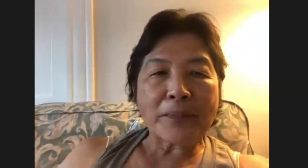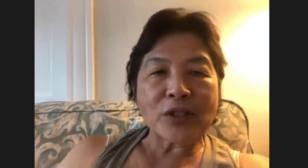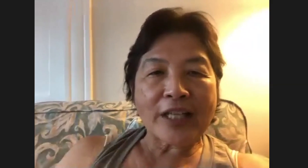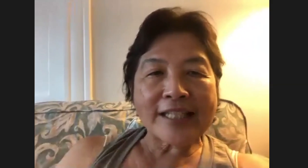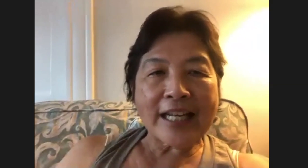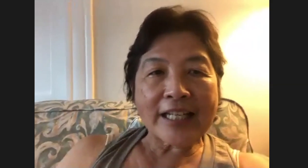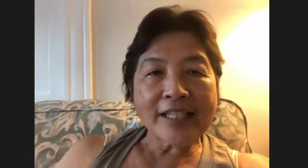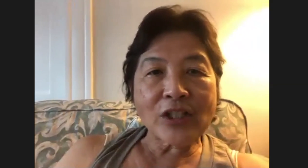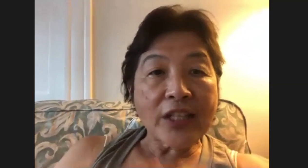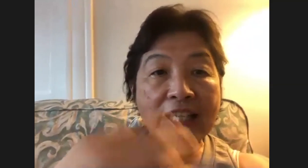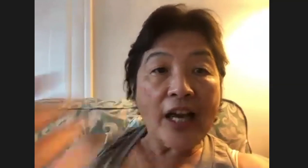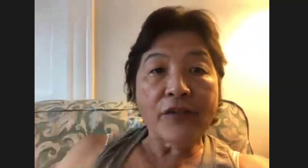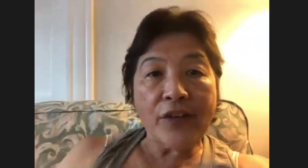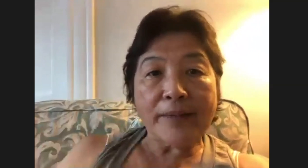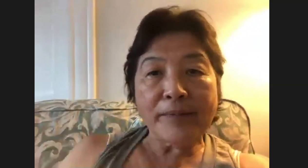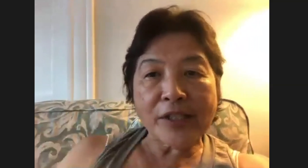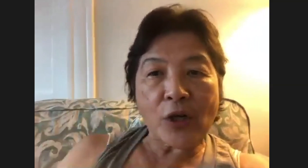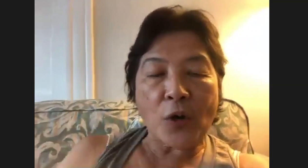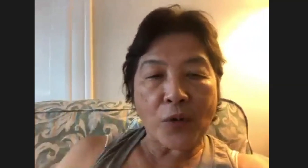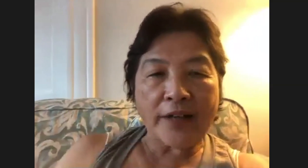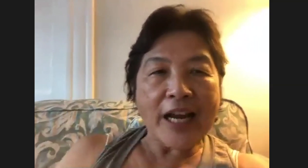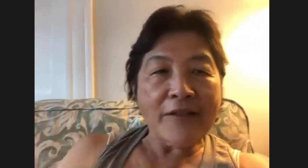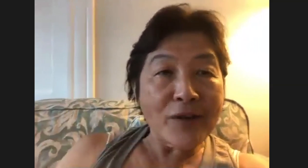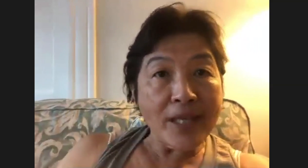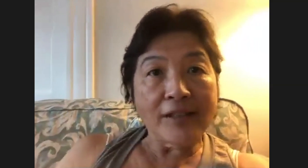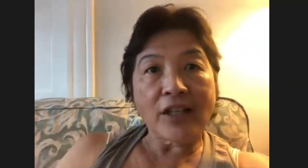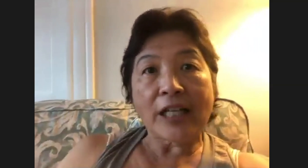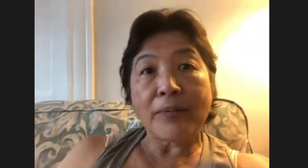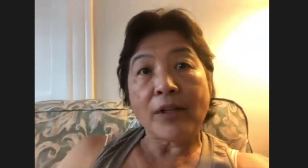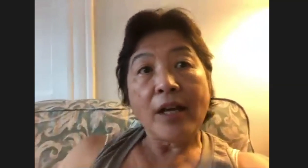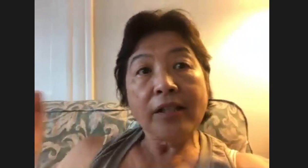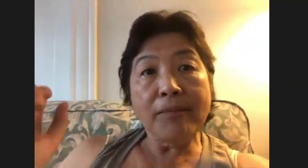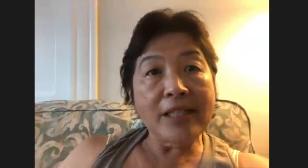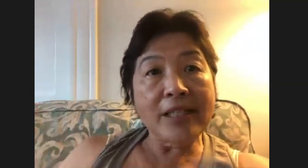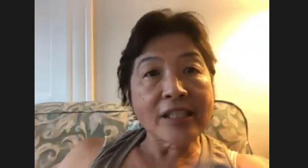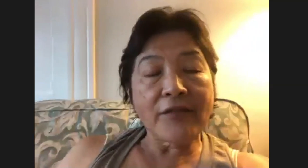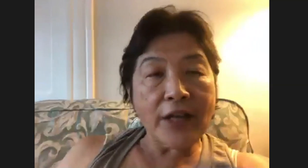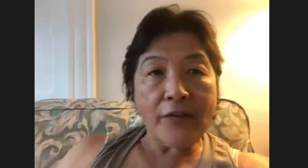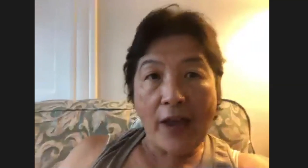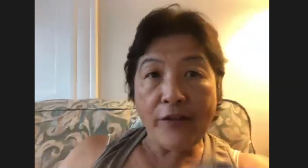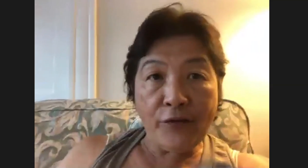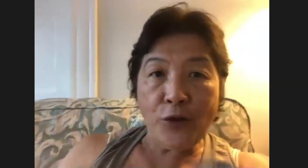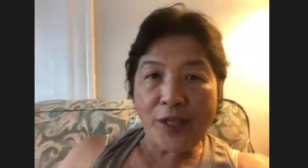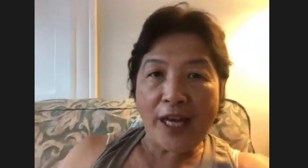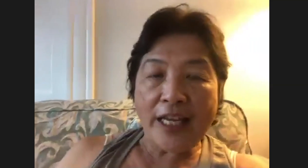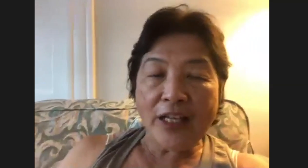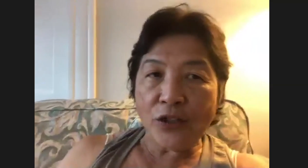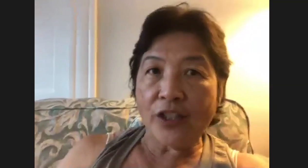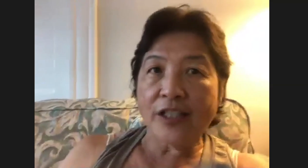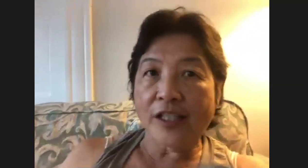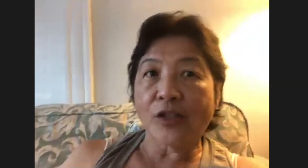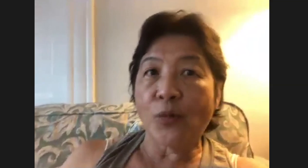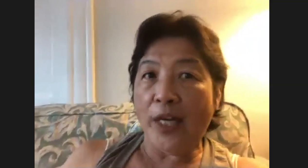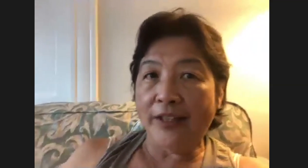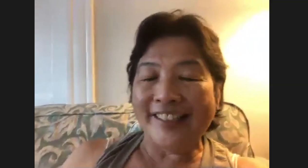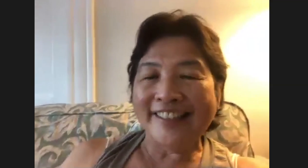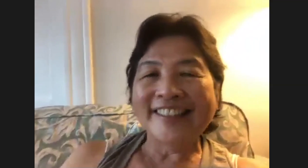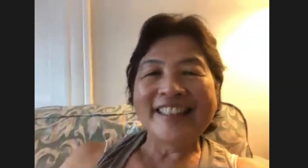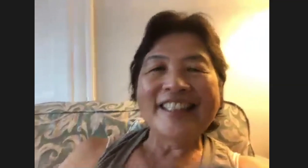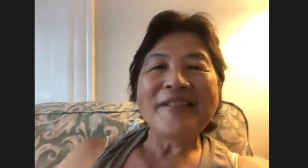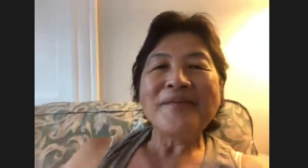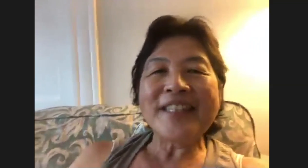growing up in Chinatown, I said, do you think other families go around every meal talking about the medicinal value of every food they eat? Don't you think this is